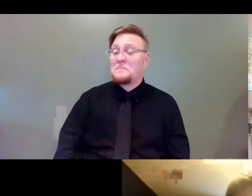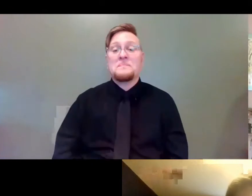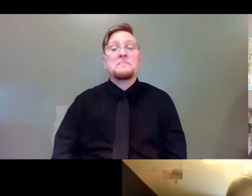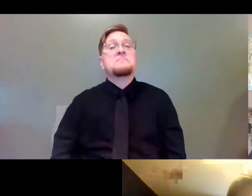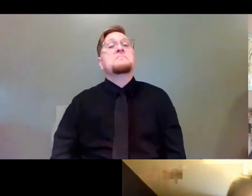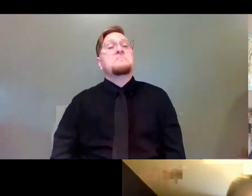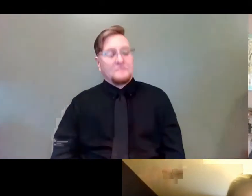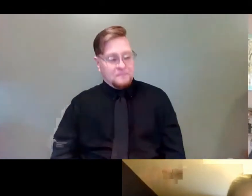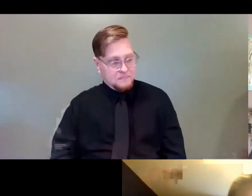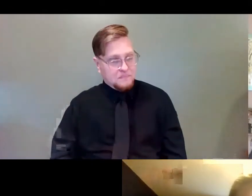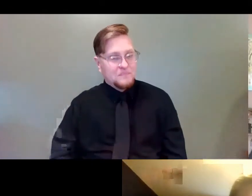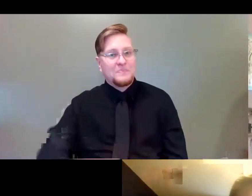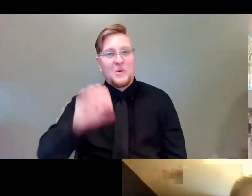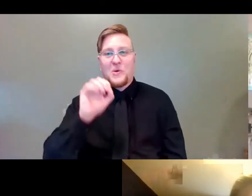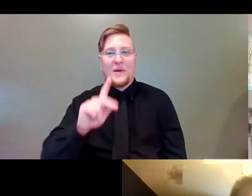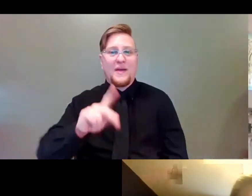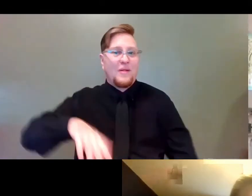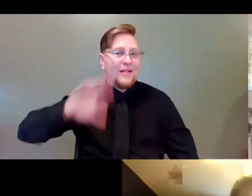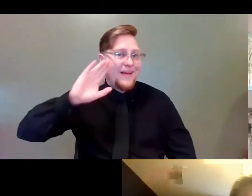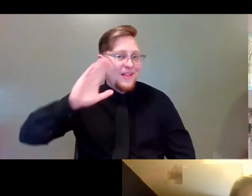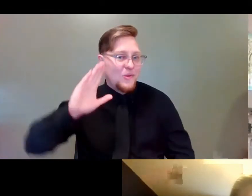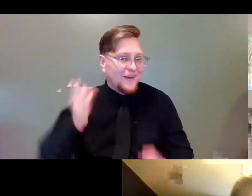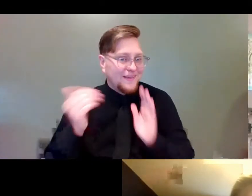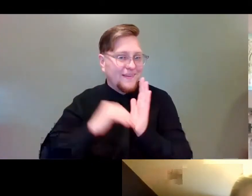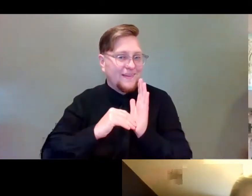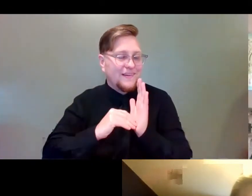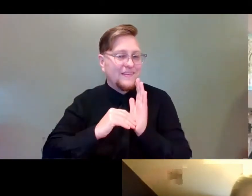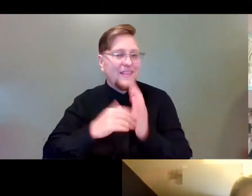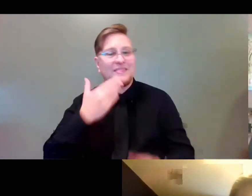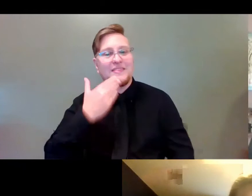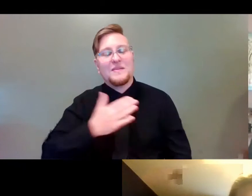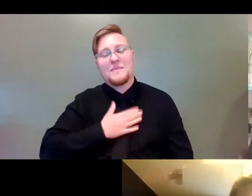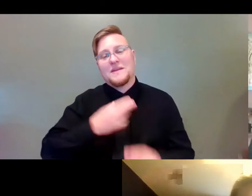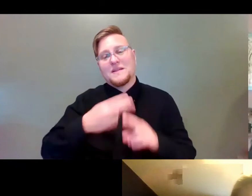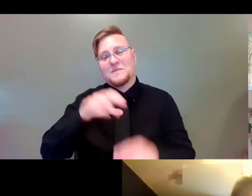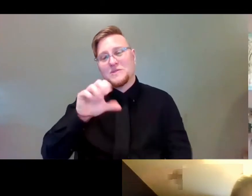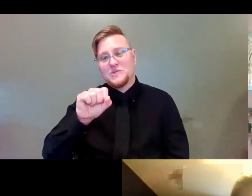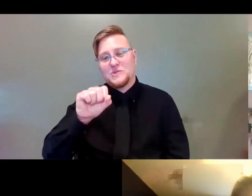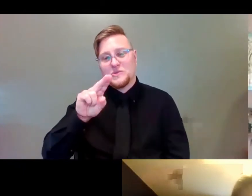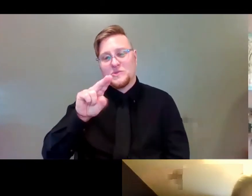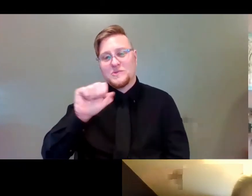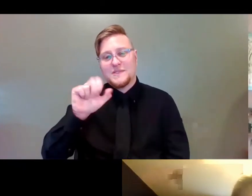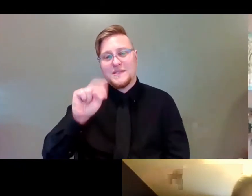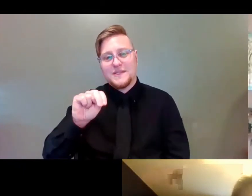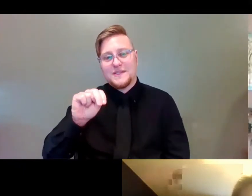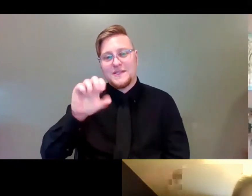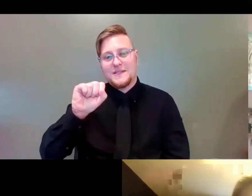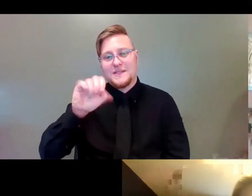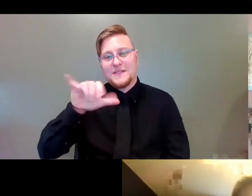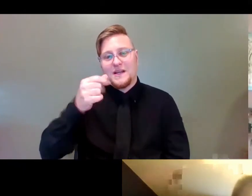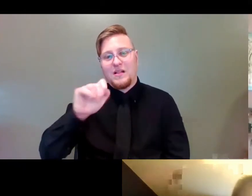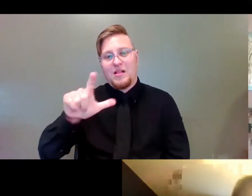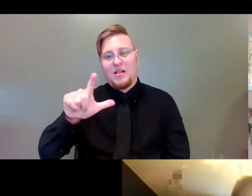Okay, well, again, everybody, hi again, and thank you. As I said, I'm Susan Sygall. I'm the CEO of Mobility